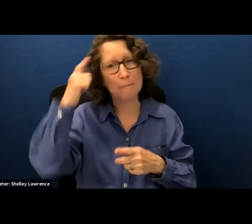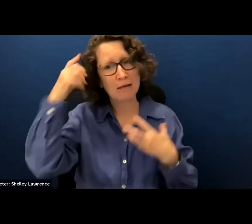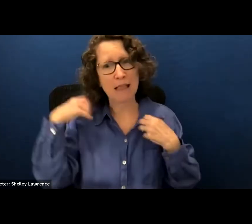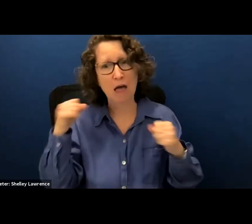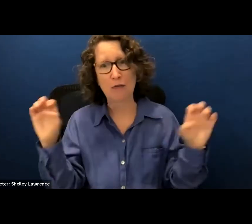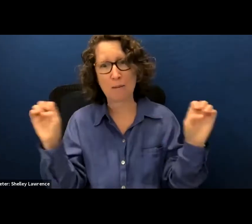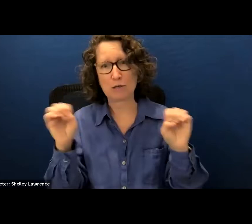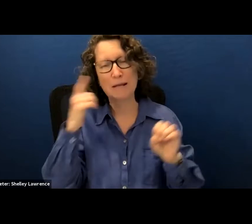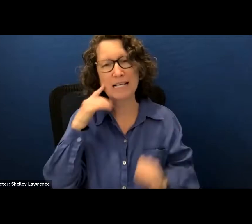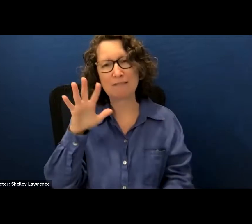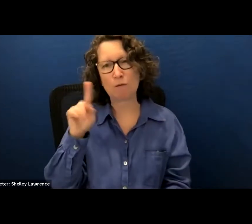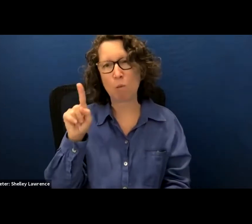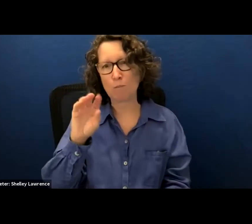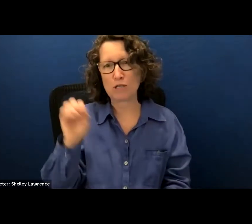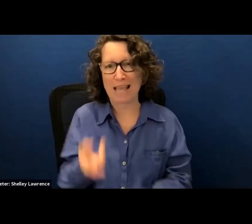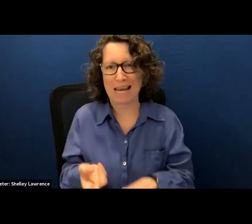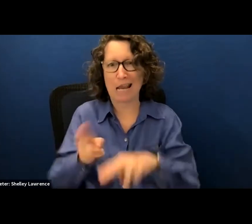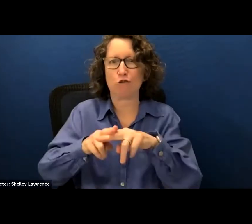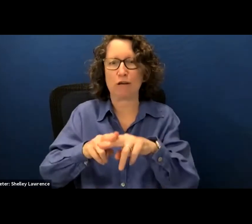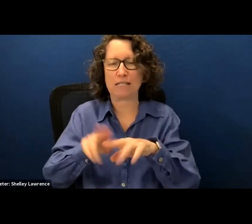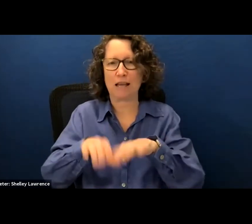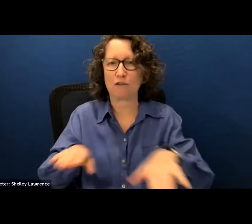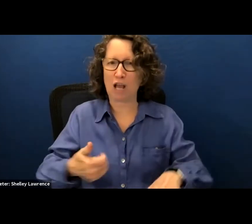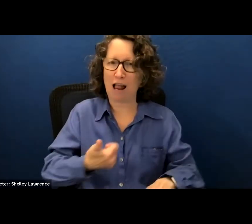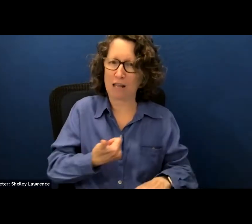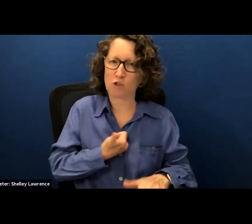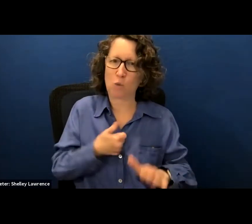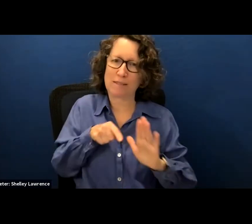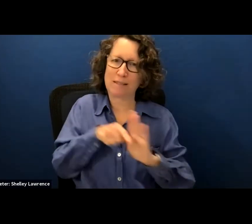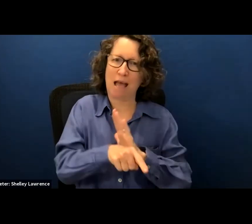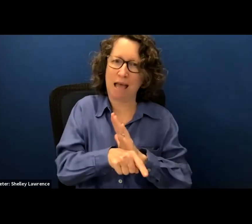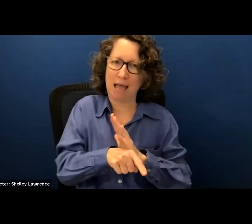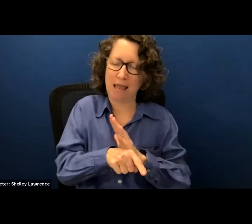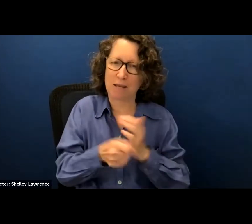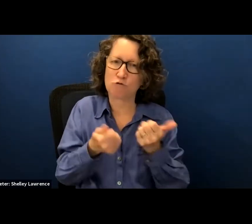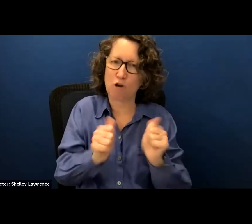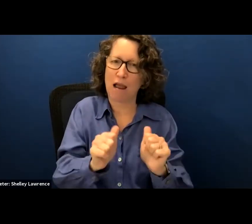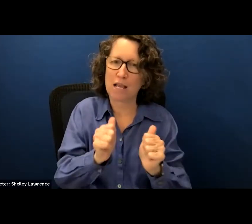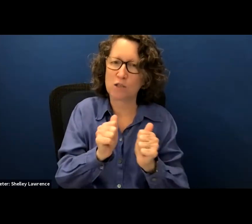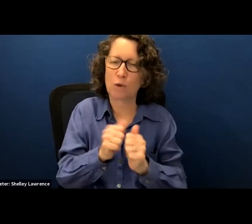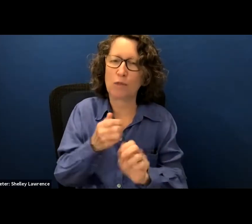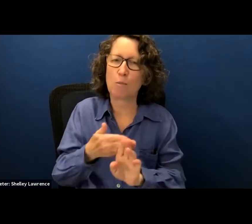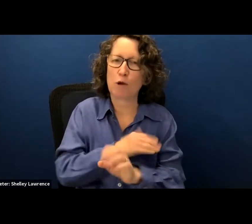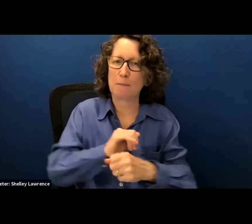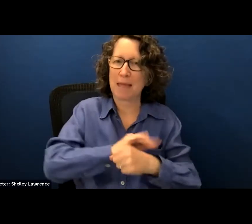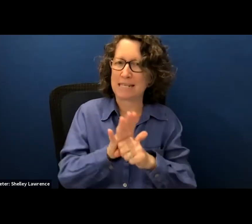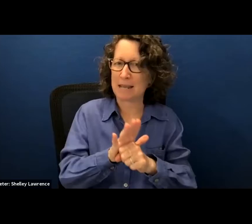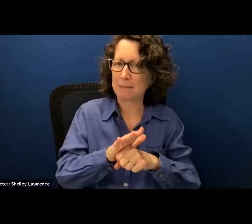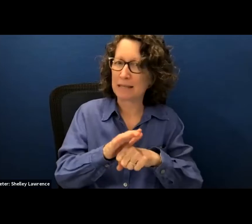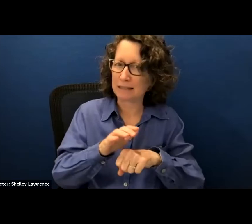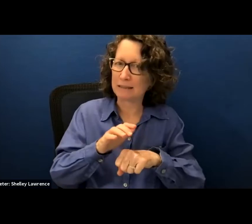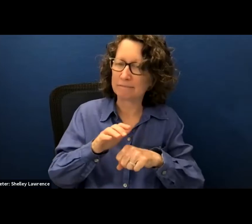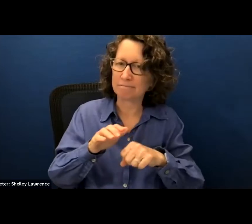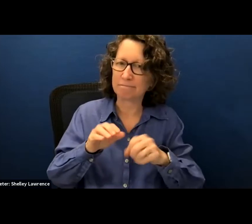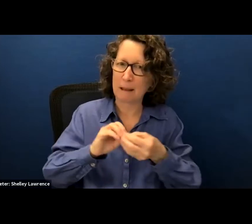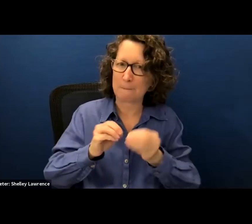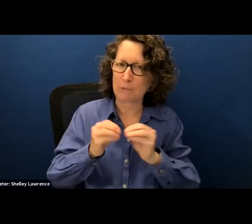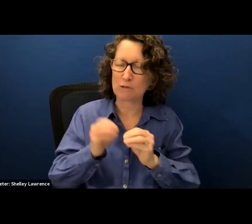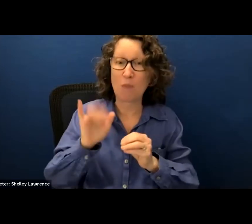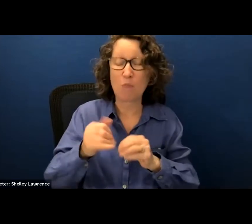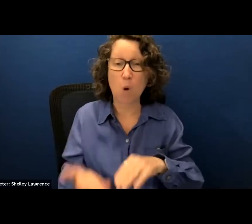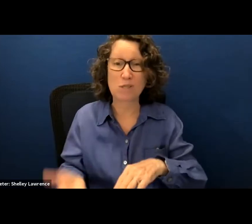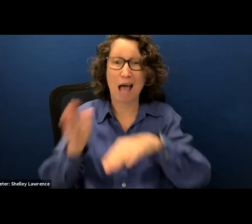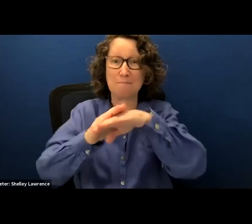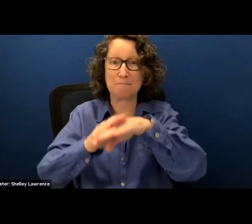there's a 51% increase in child suicide attempts compared with pre-pandemic levels. This dramatic increase is